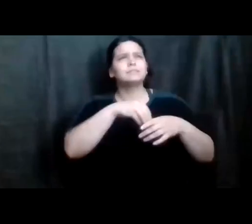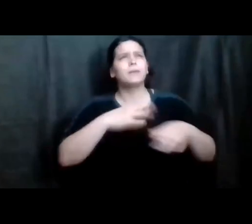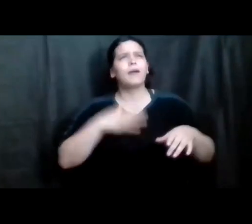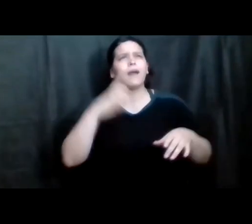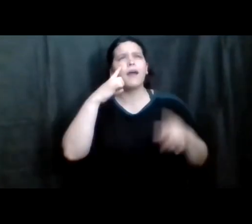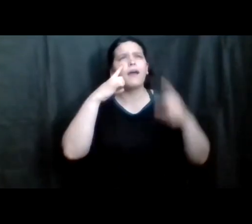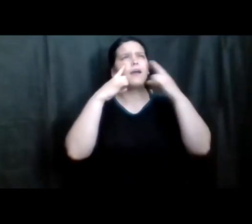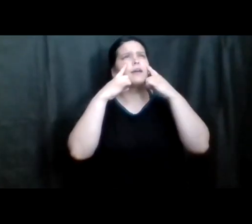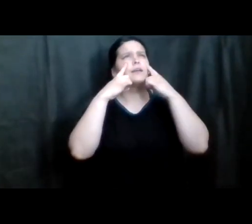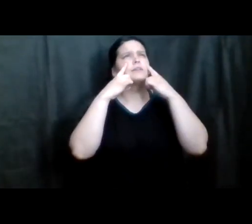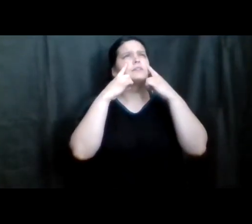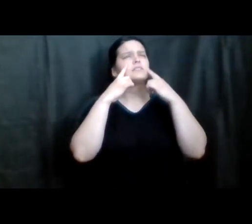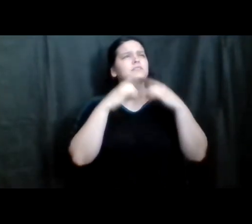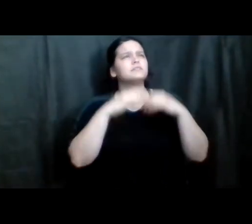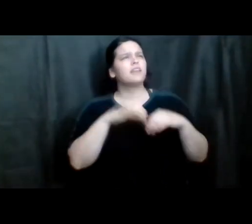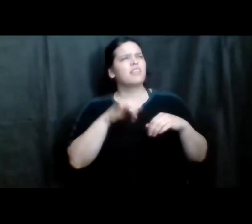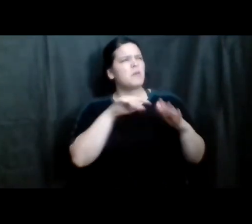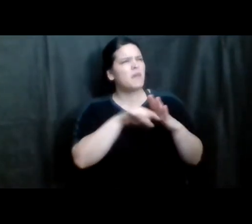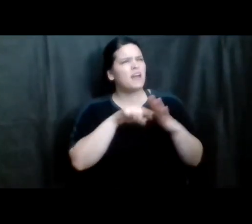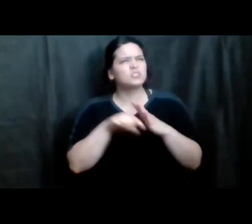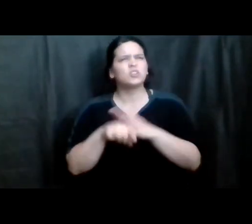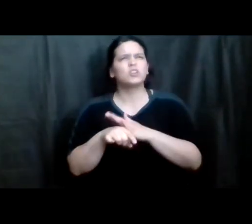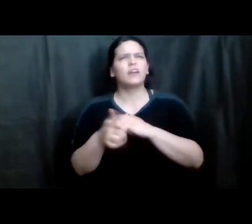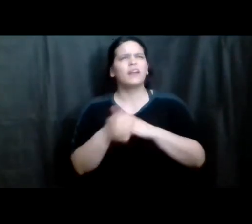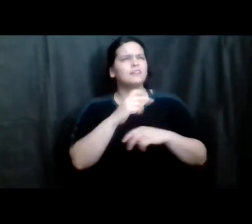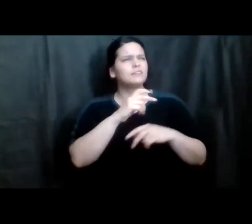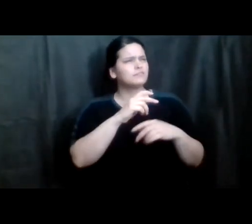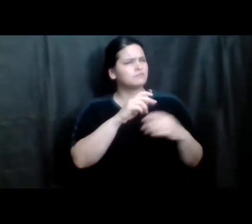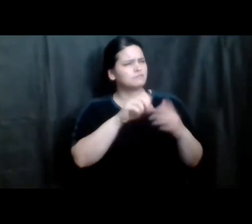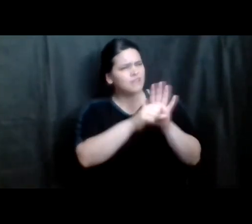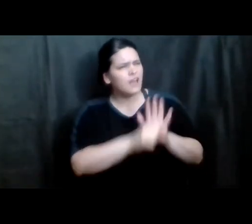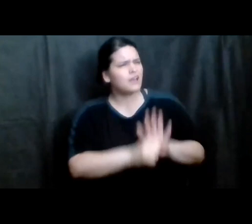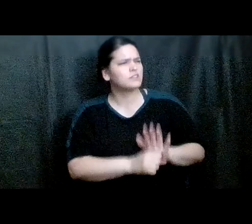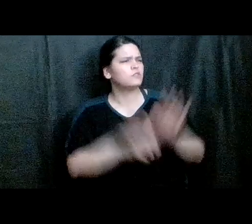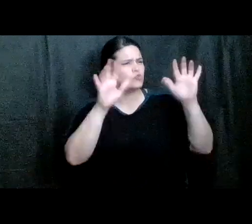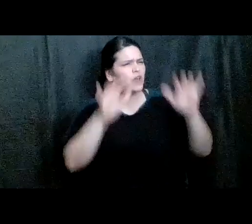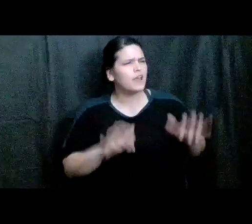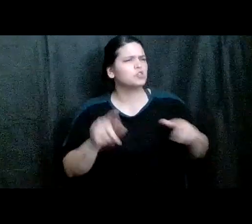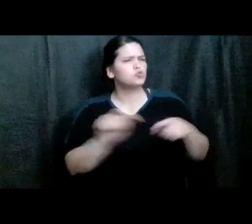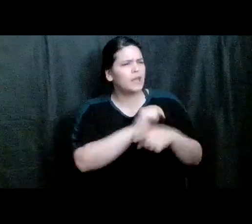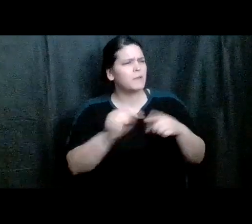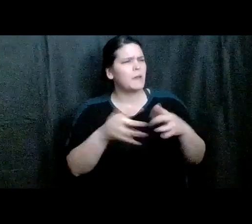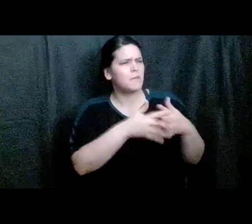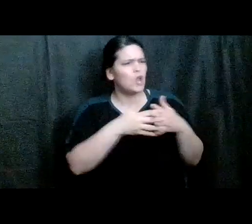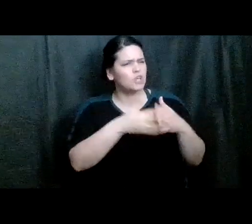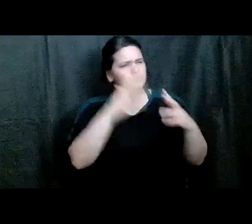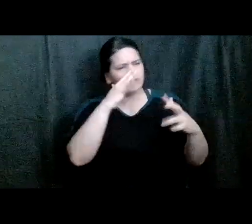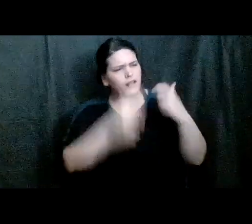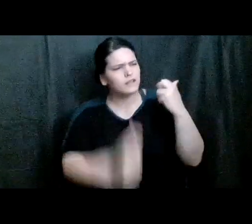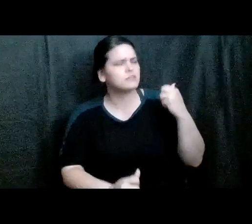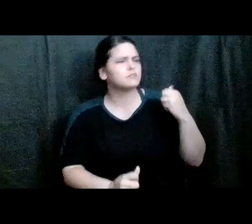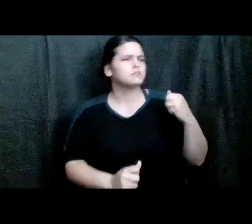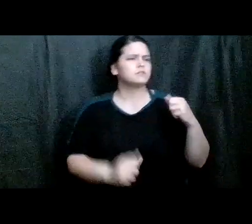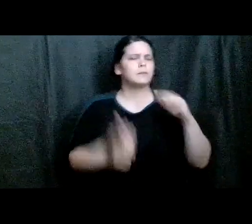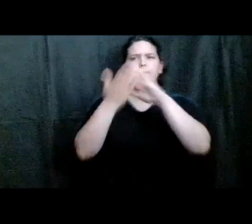blades that massacre any signs of rain. Trained by America's malice, pacified by power to